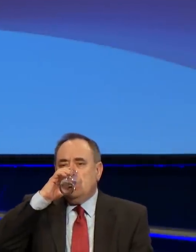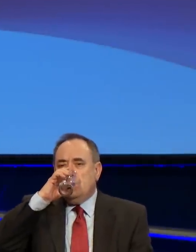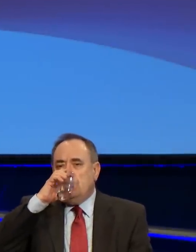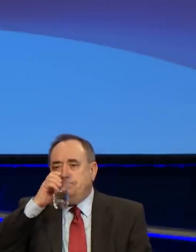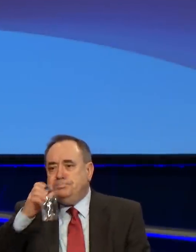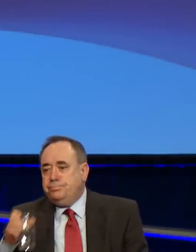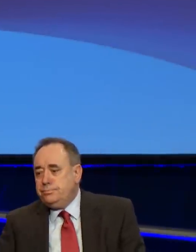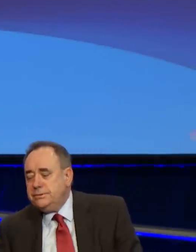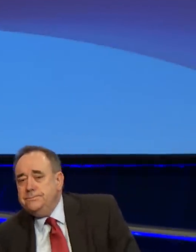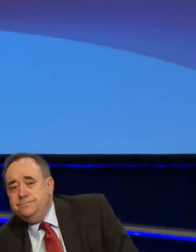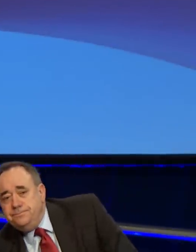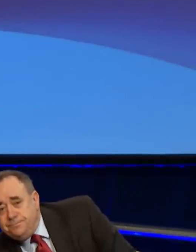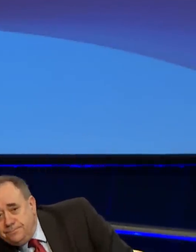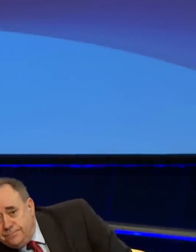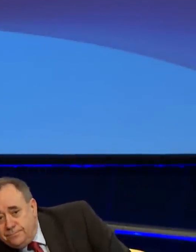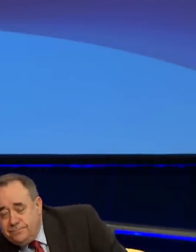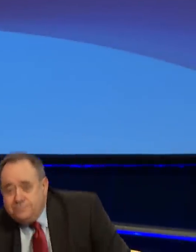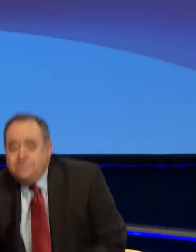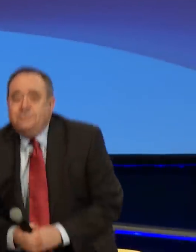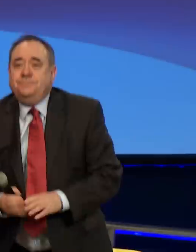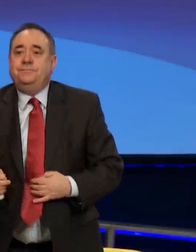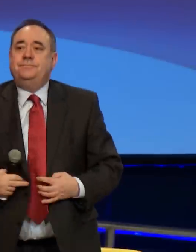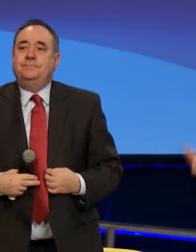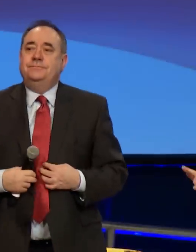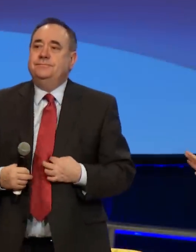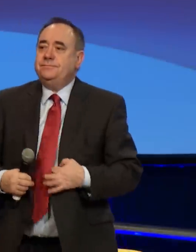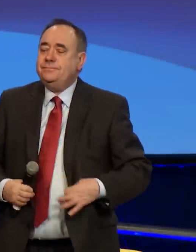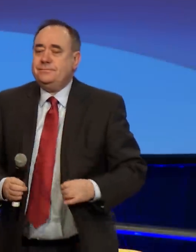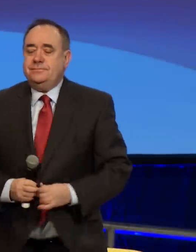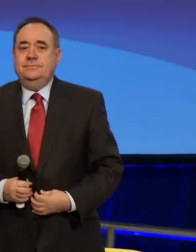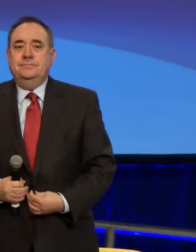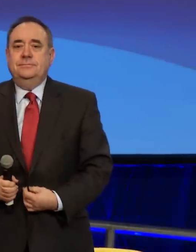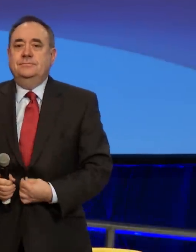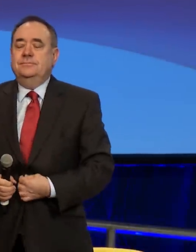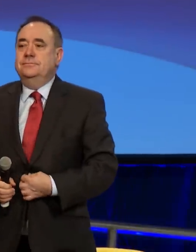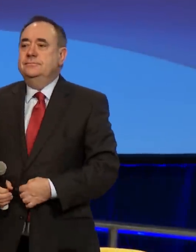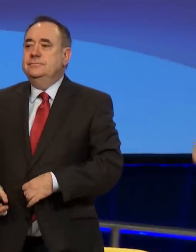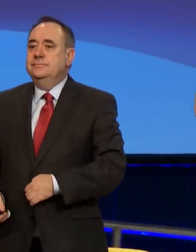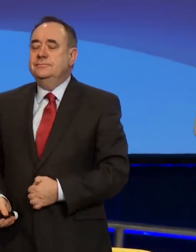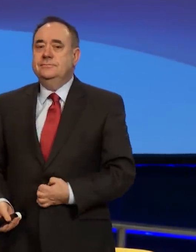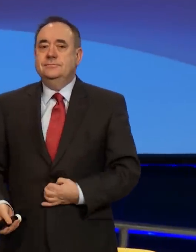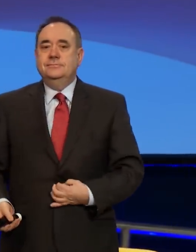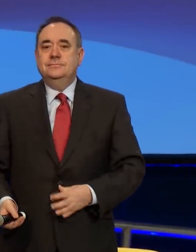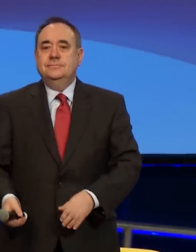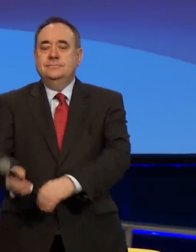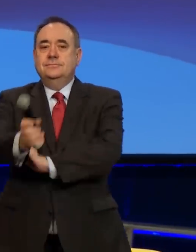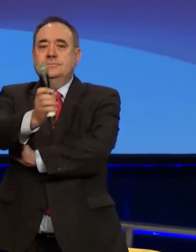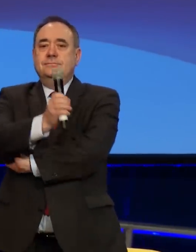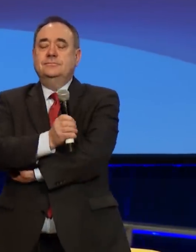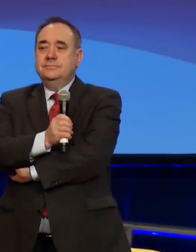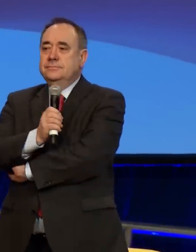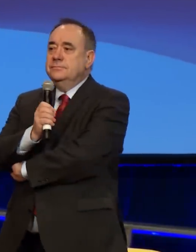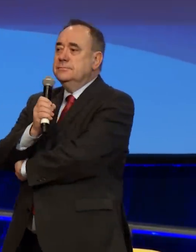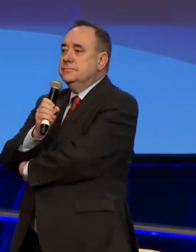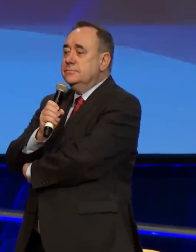Alec and myself. But those of you who want to ask a question shortly should identify yourselves, put your hands up, stand up, and